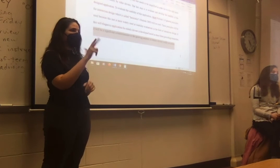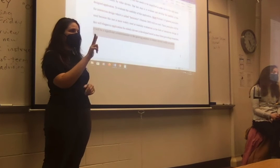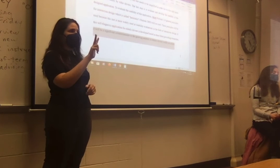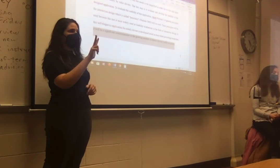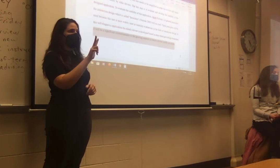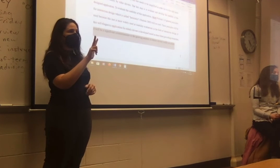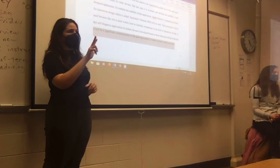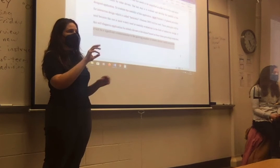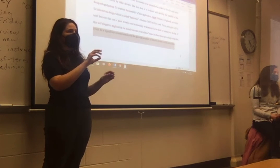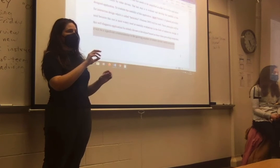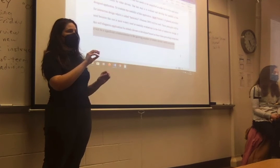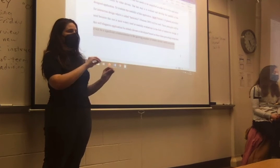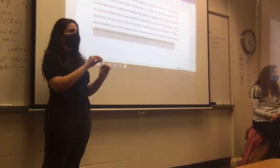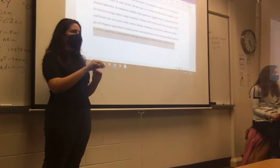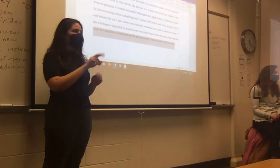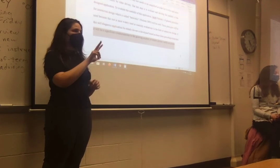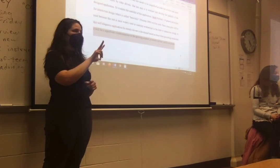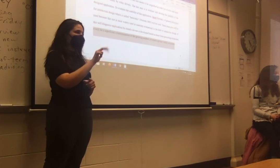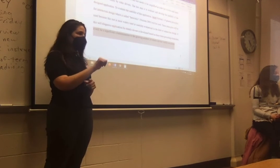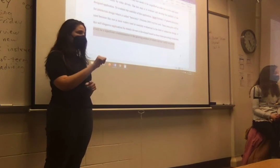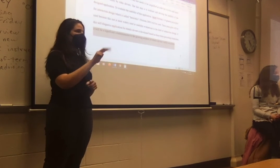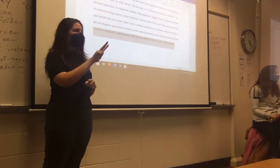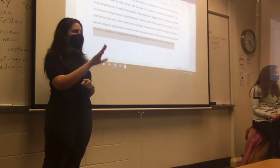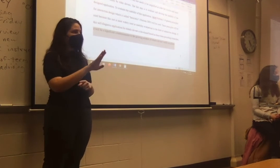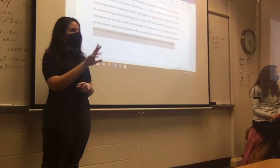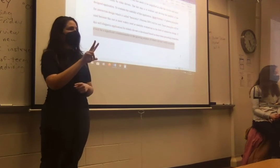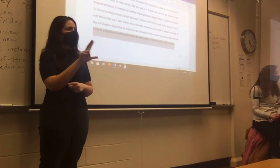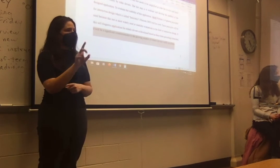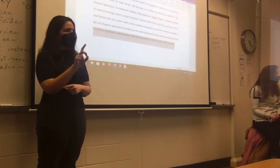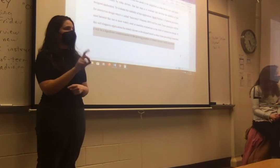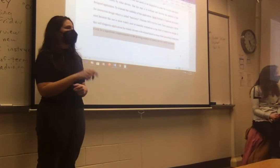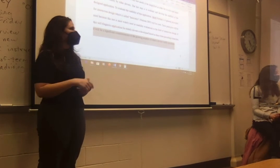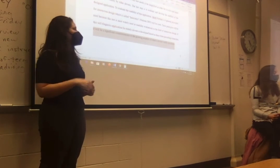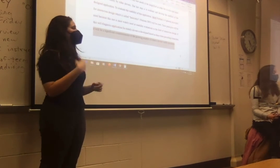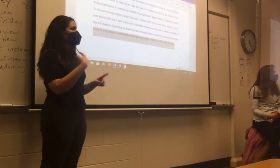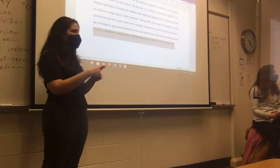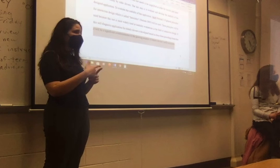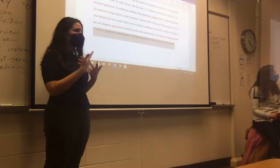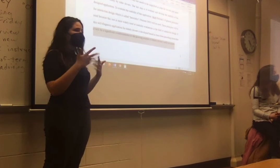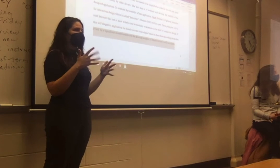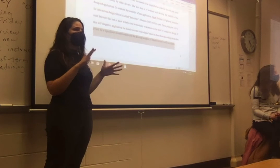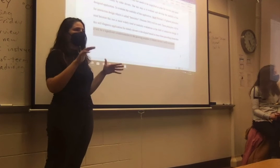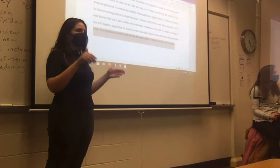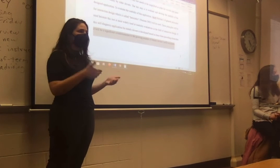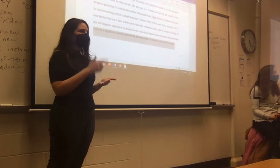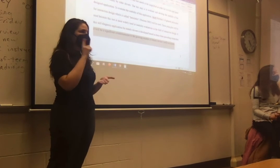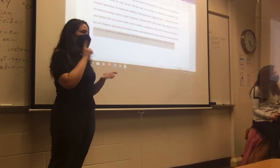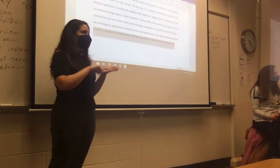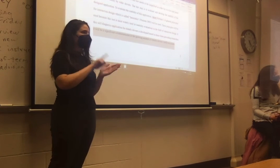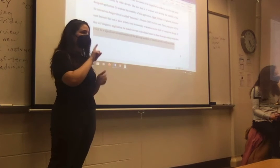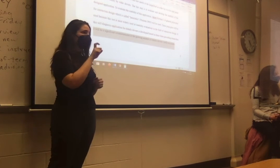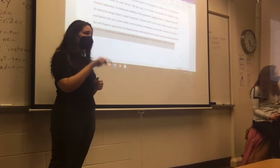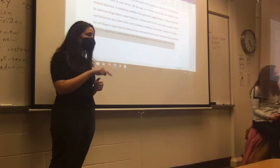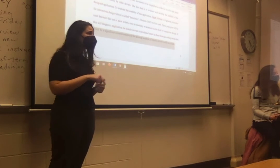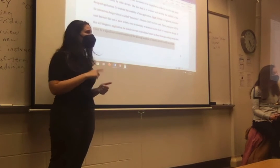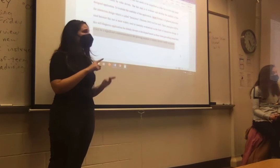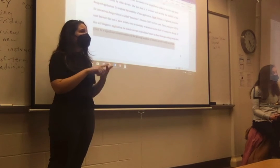Introducing the topic of the proposal, the research questions, talking about the method that will be used